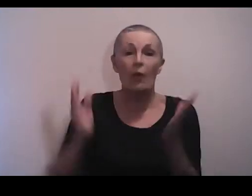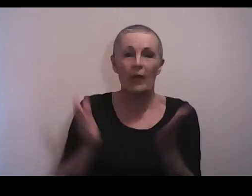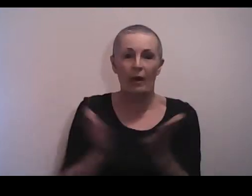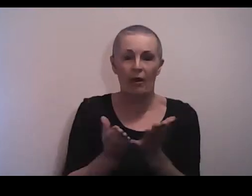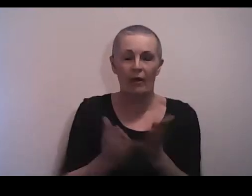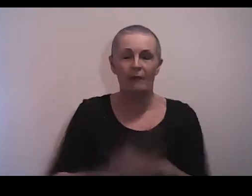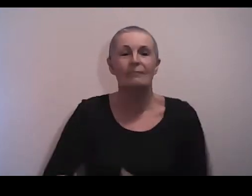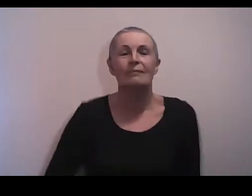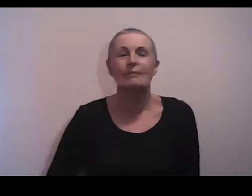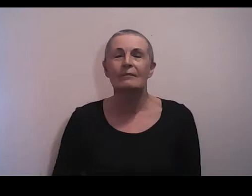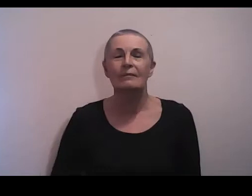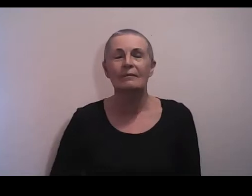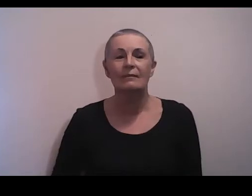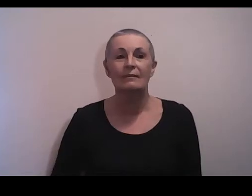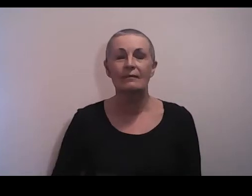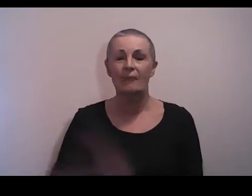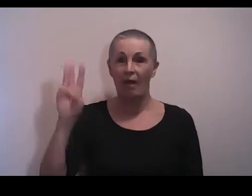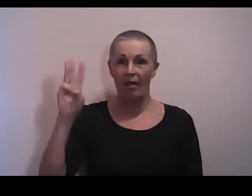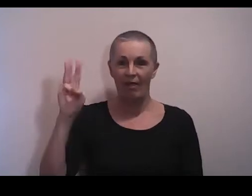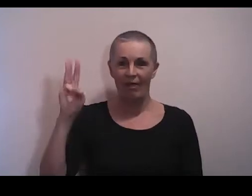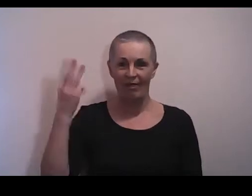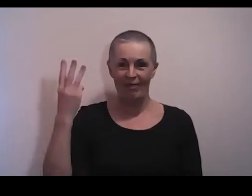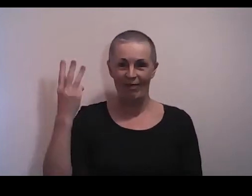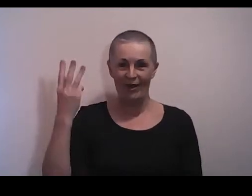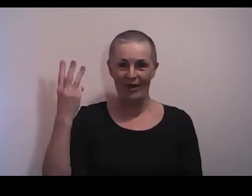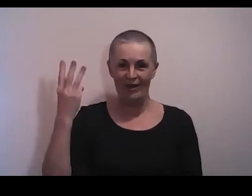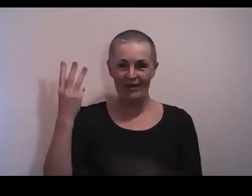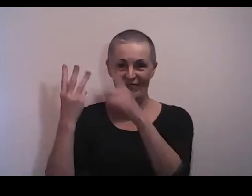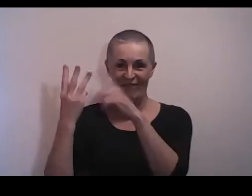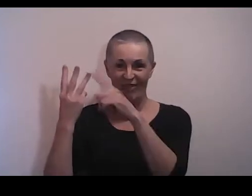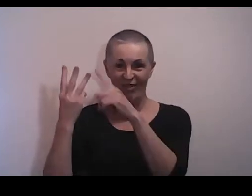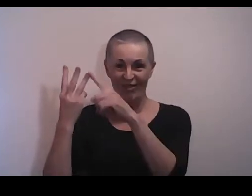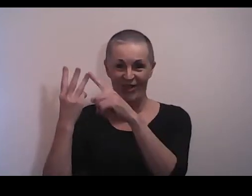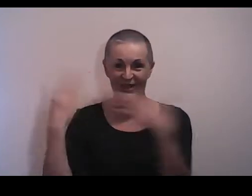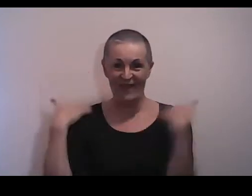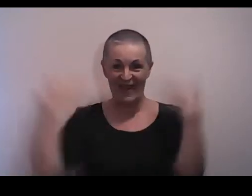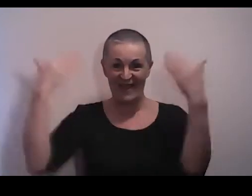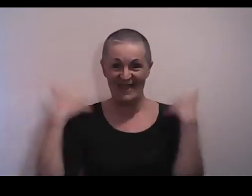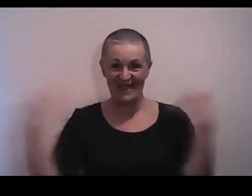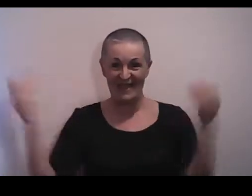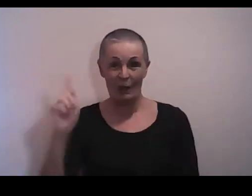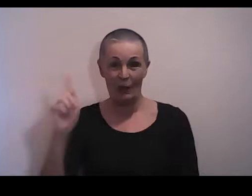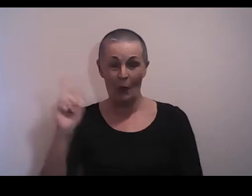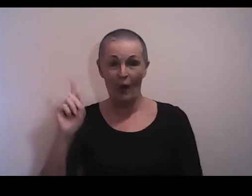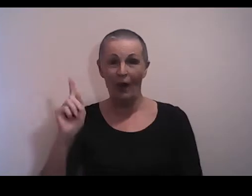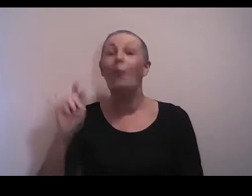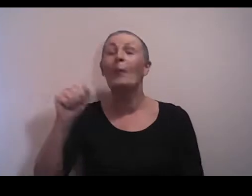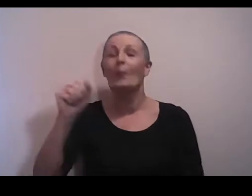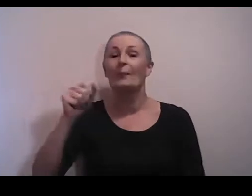The third exercise, I have to remind myself, is rowing the boat.